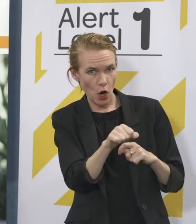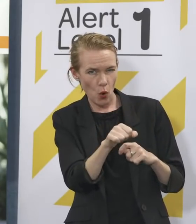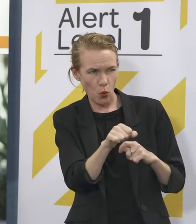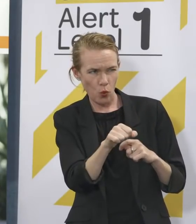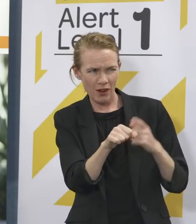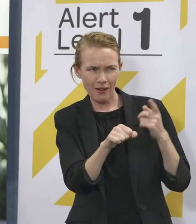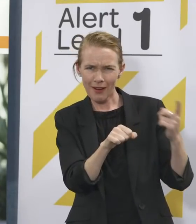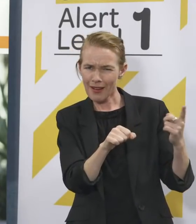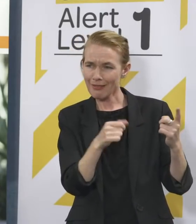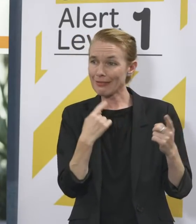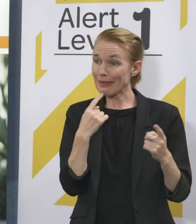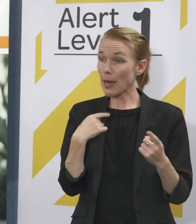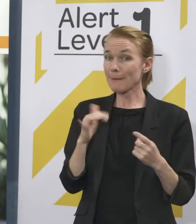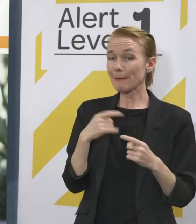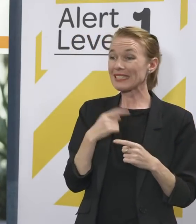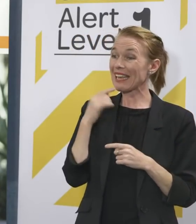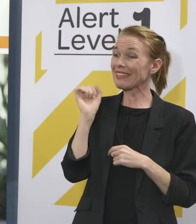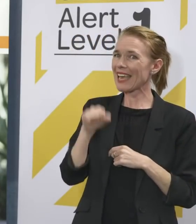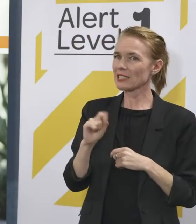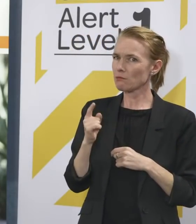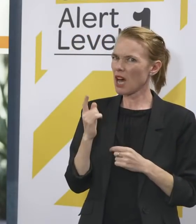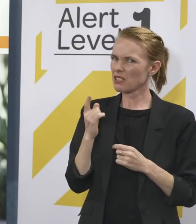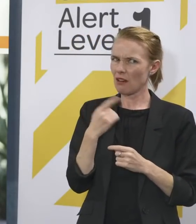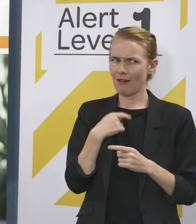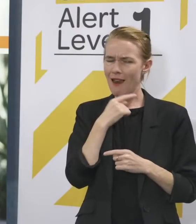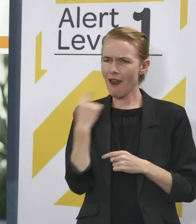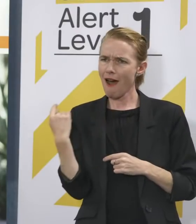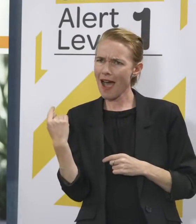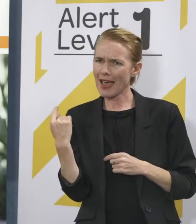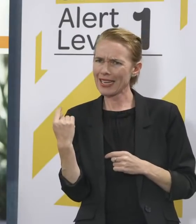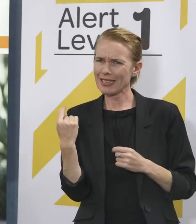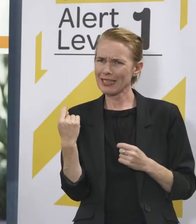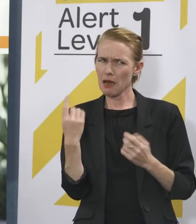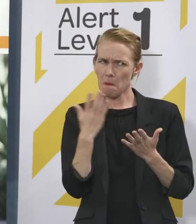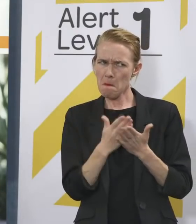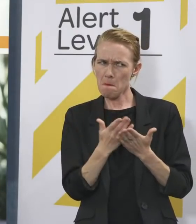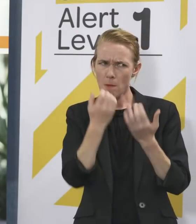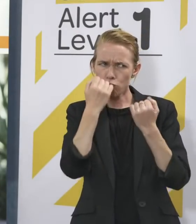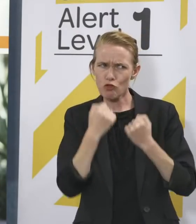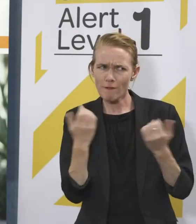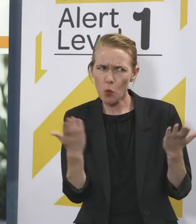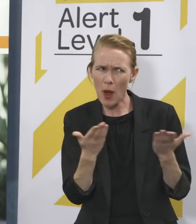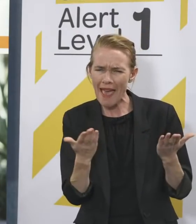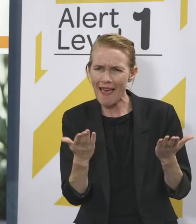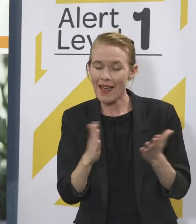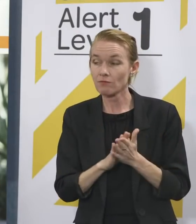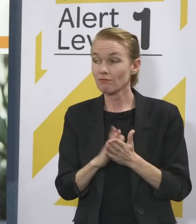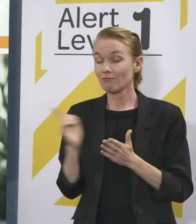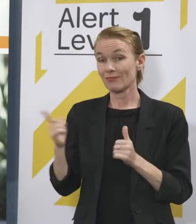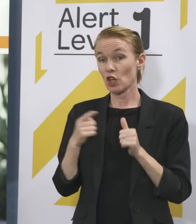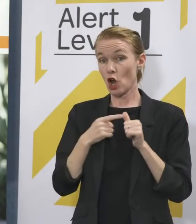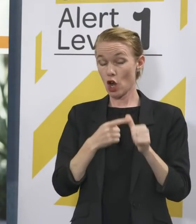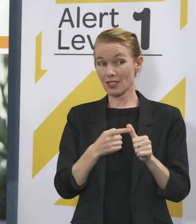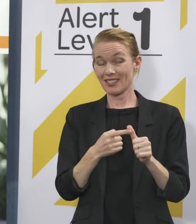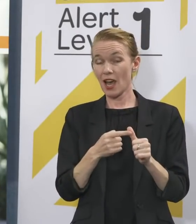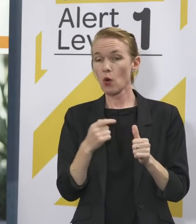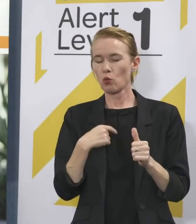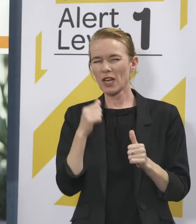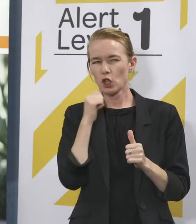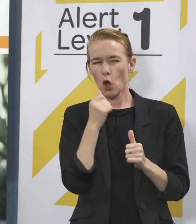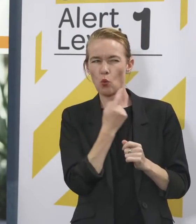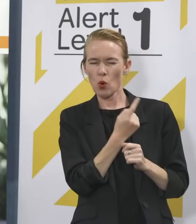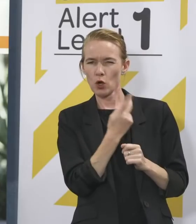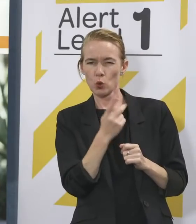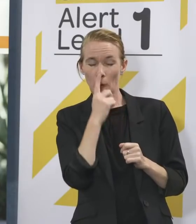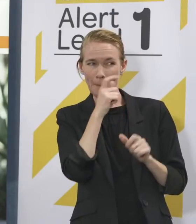our database, and so there are one or two, I don't know now, but there are one or two who have said they've been tested, but we